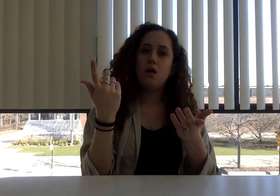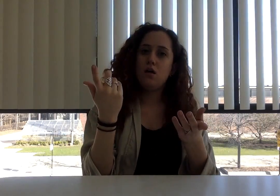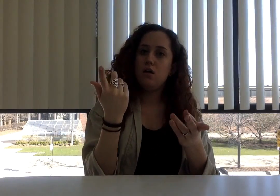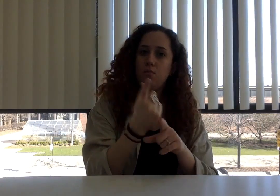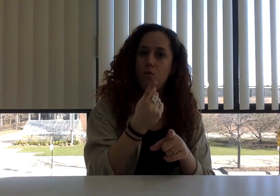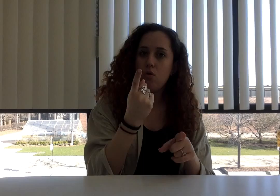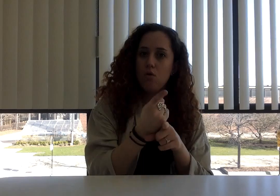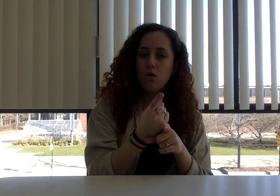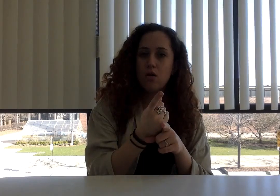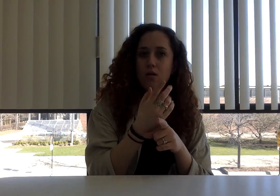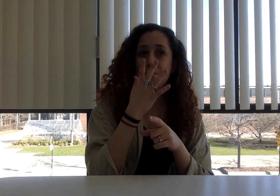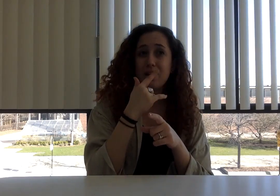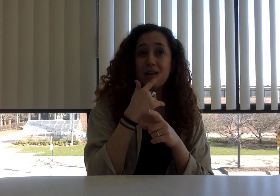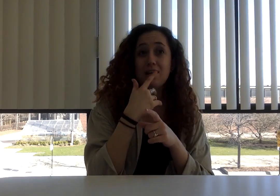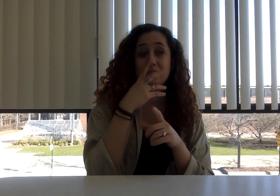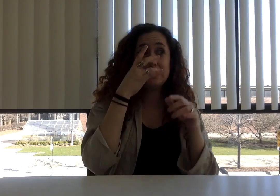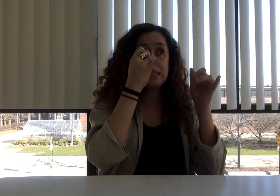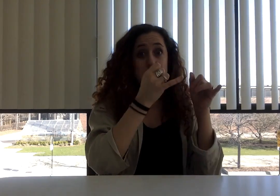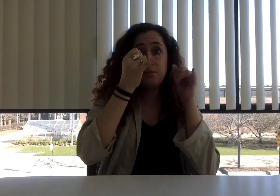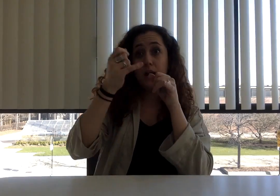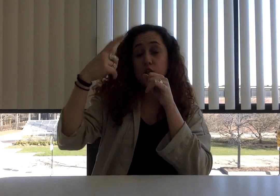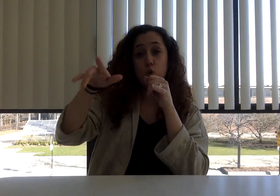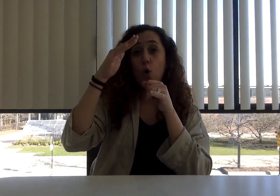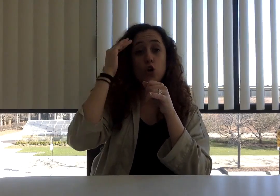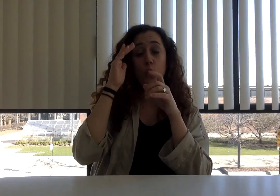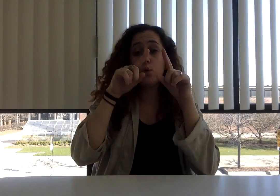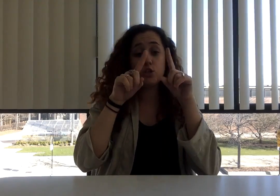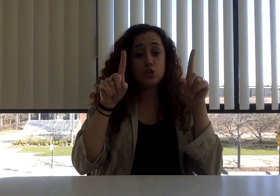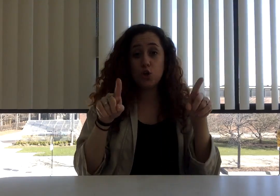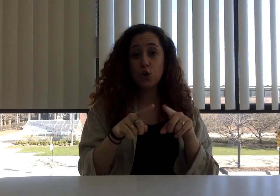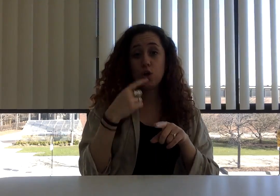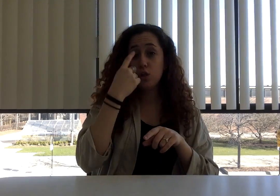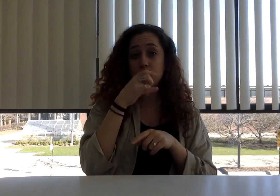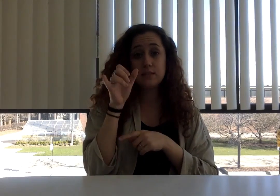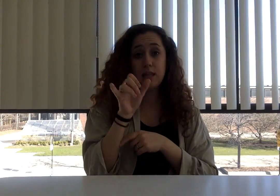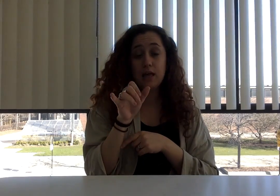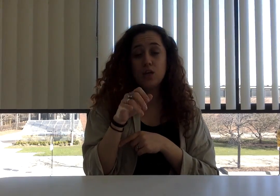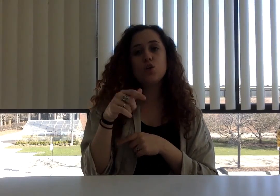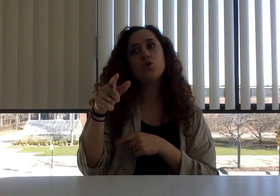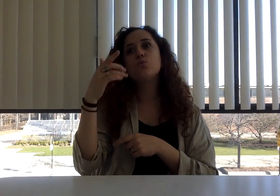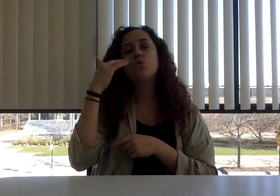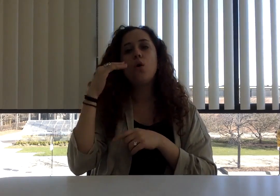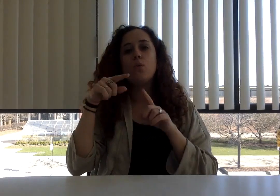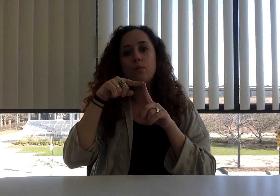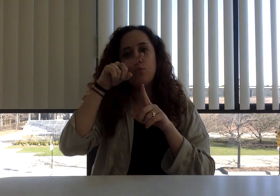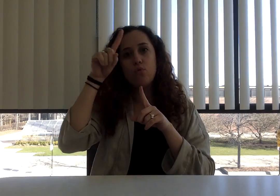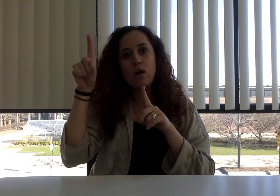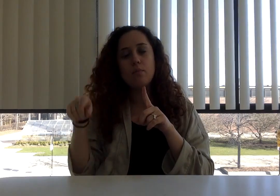know what a circle looks like. Independently, you know what a parabola looks like. And this is an honors algebra 2 class.